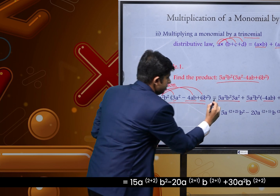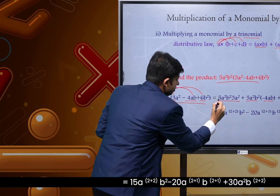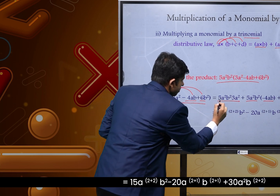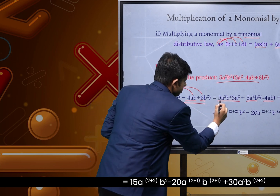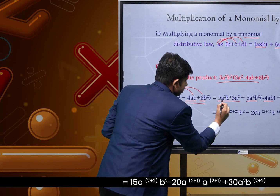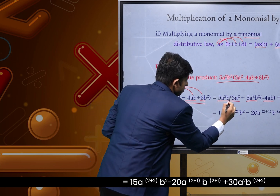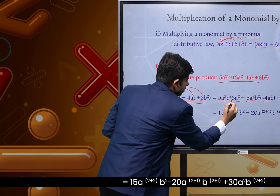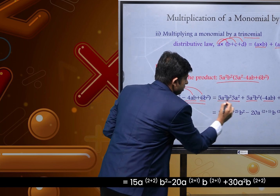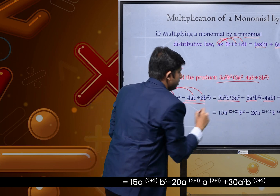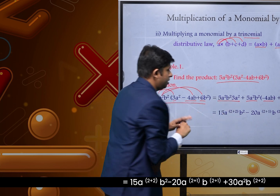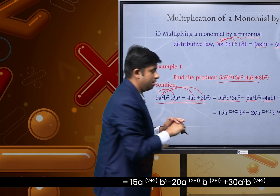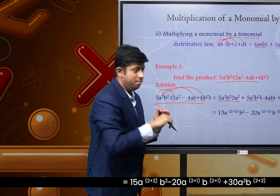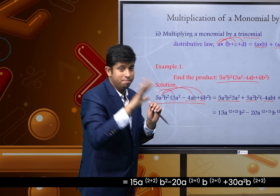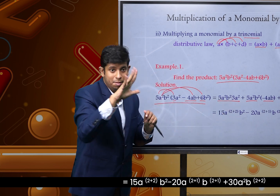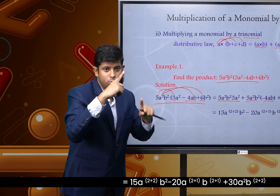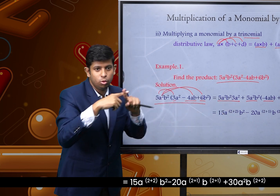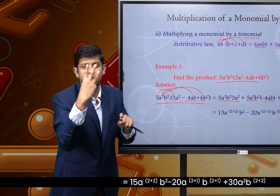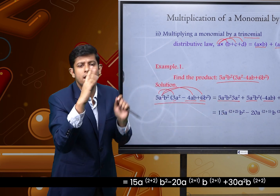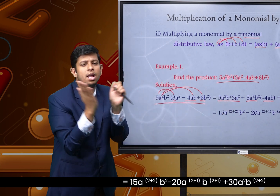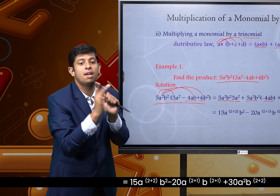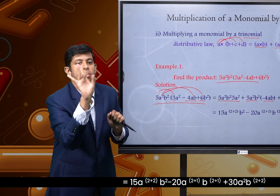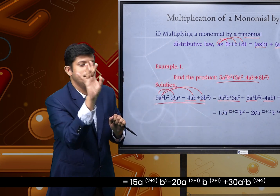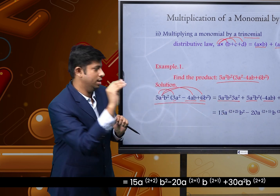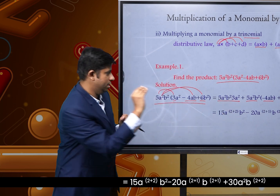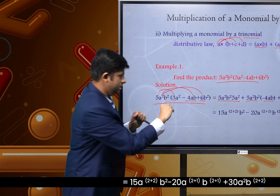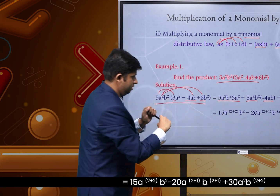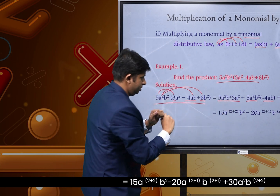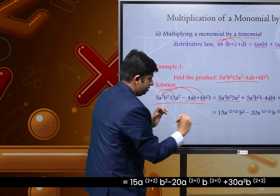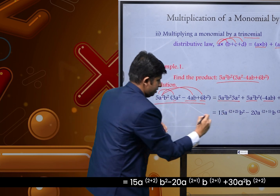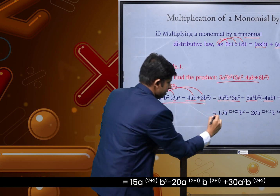Equals to, we get 15a to the power of 2 plus 2